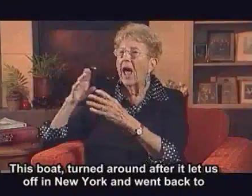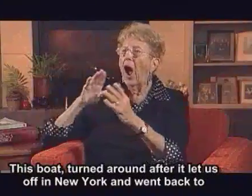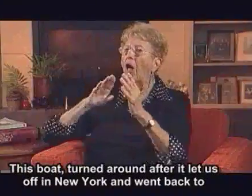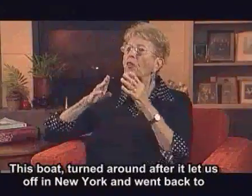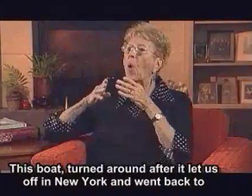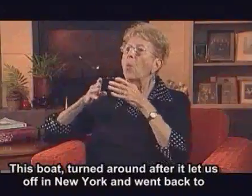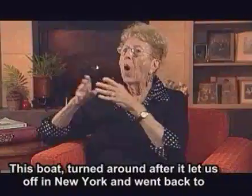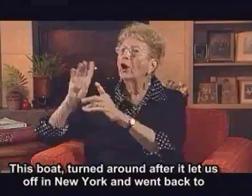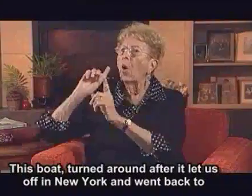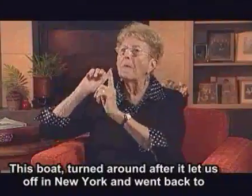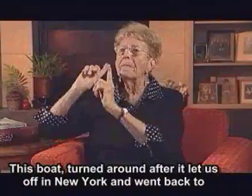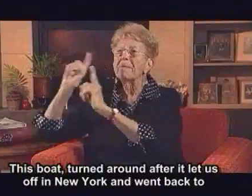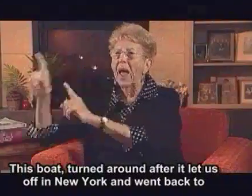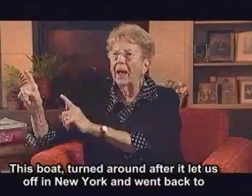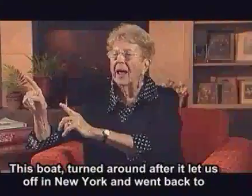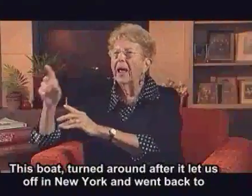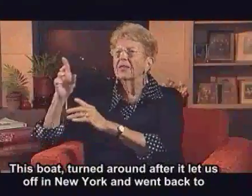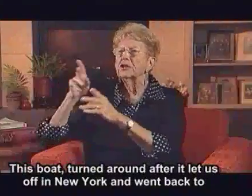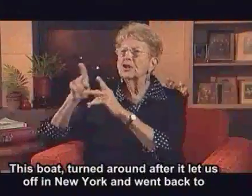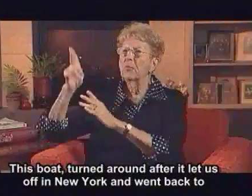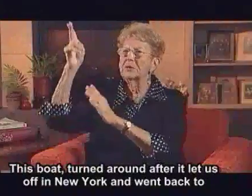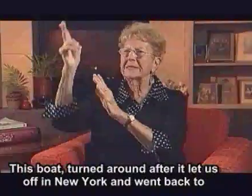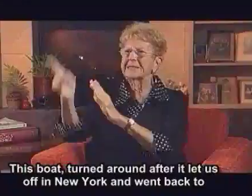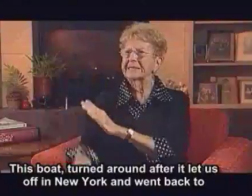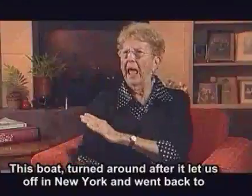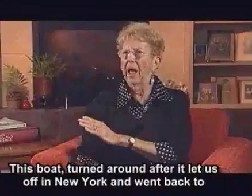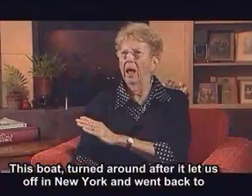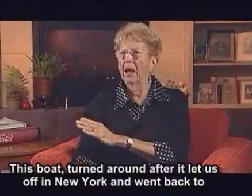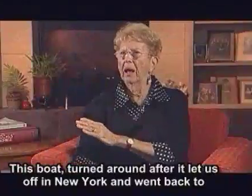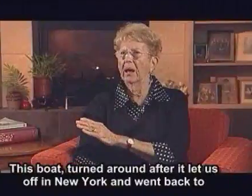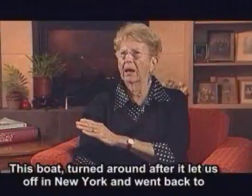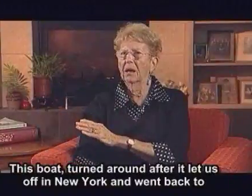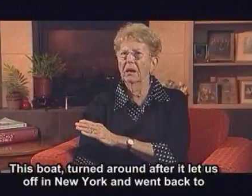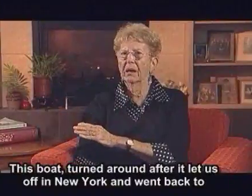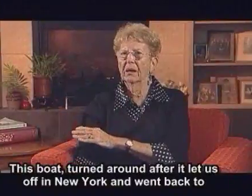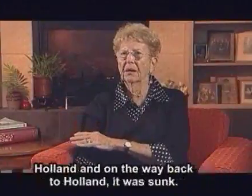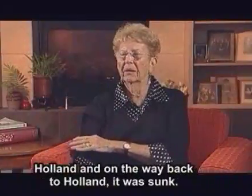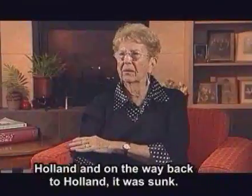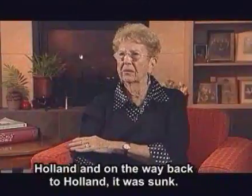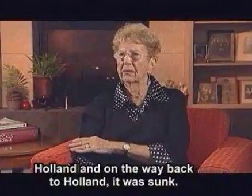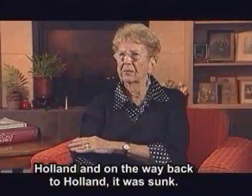boat turned around after it let us off in New York and went back to Holland. And on the way back